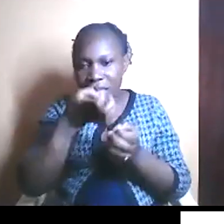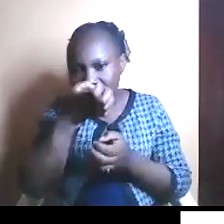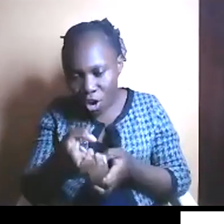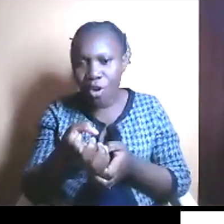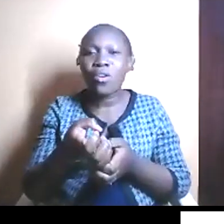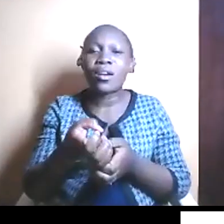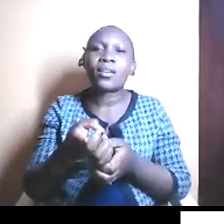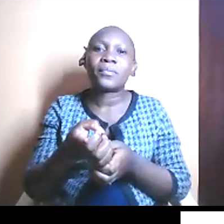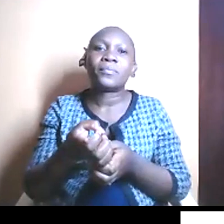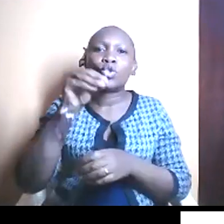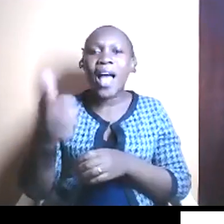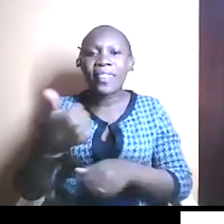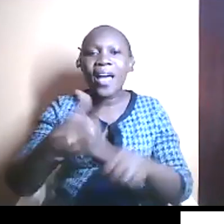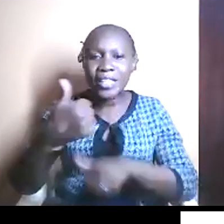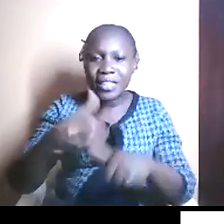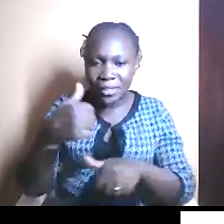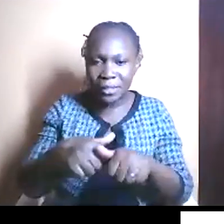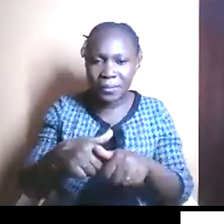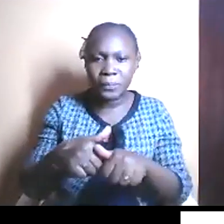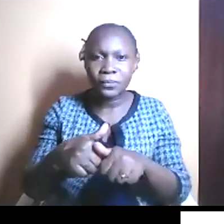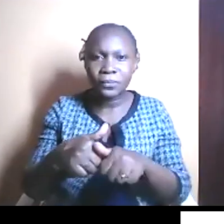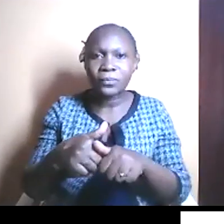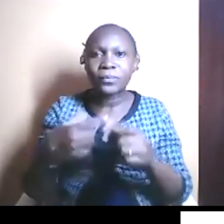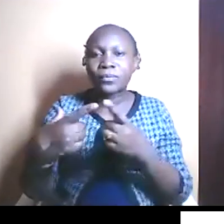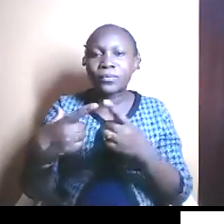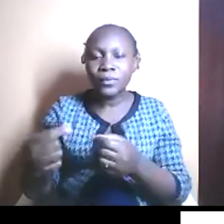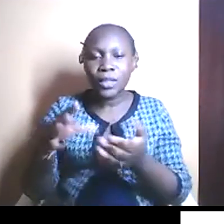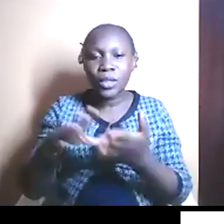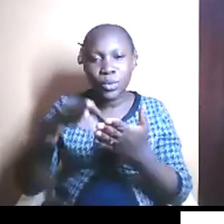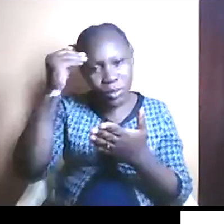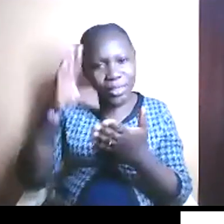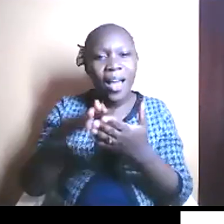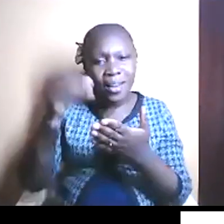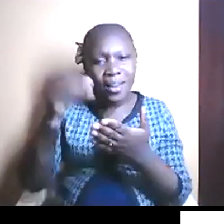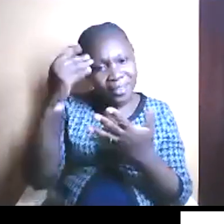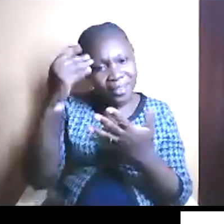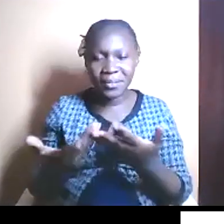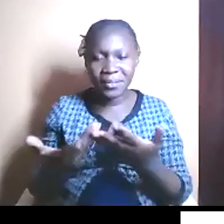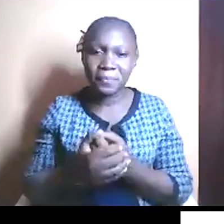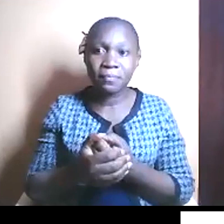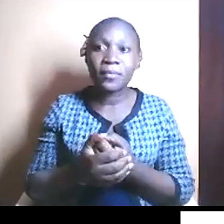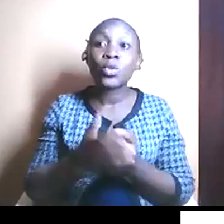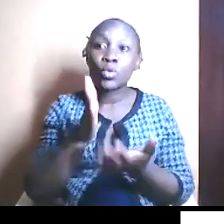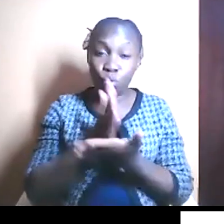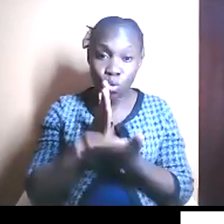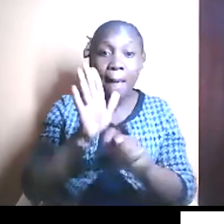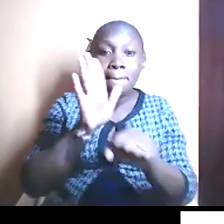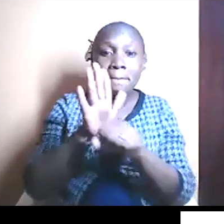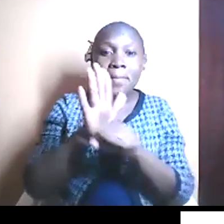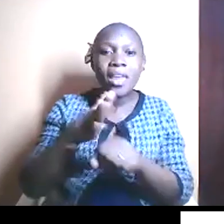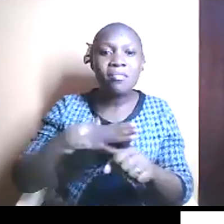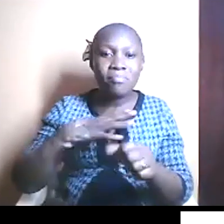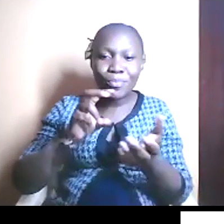Wow, yeah. Wow, thank you so much for that. Yeah, I'm getting that a lot of people resigned and a